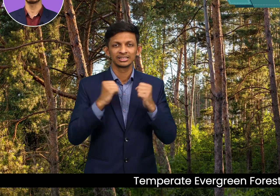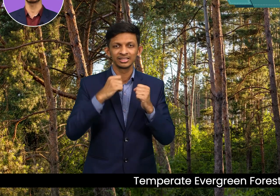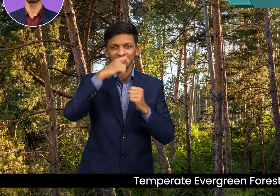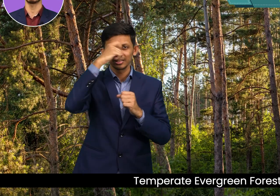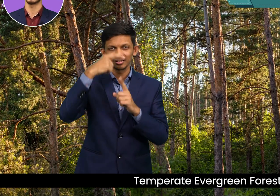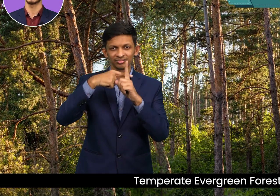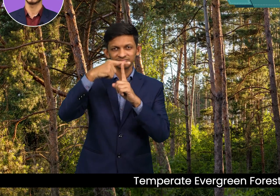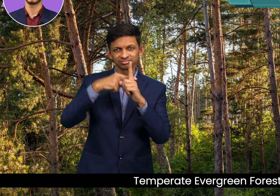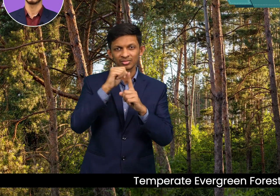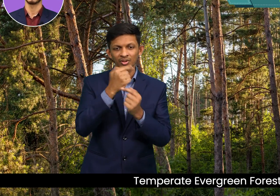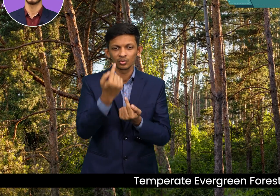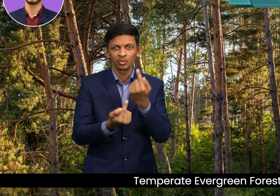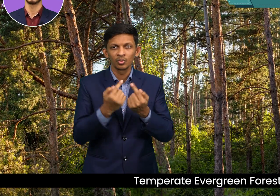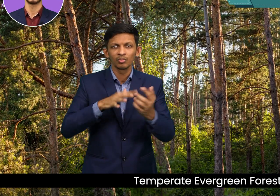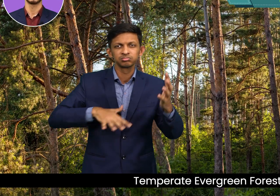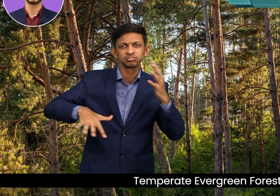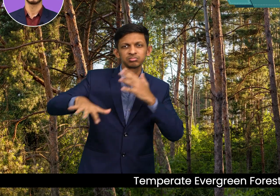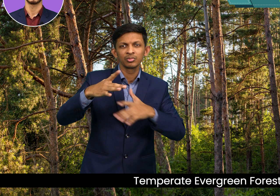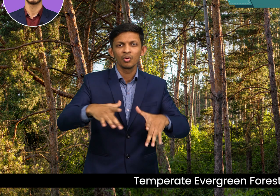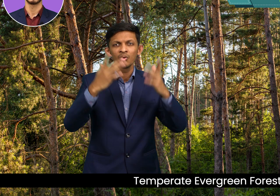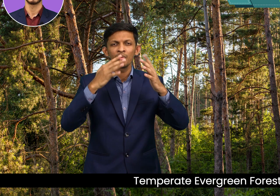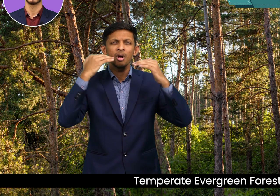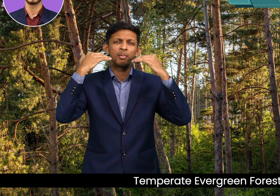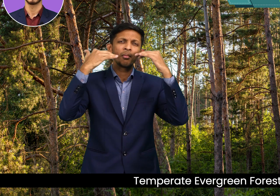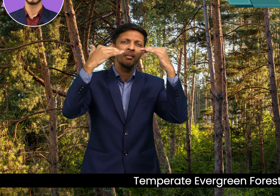Temperate evergreen forests.